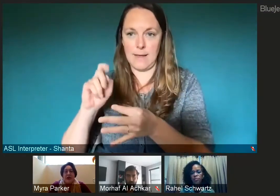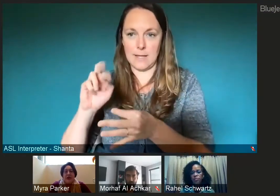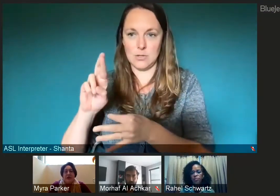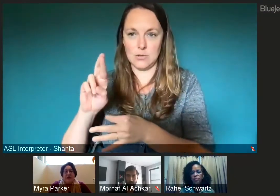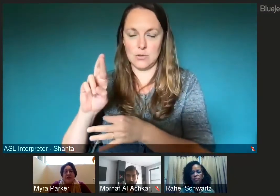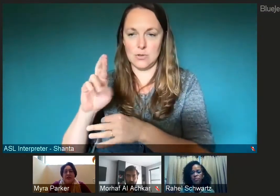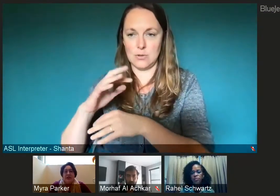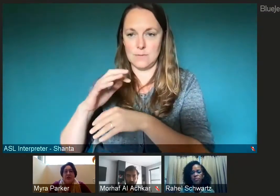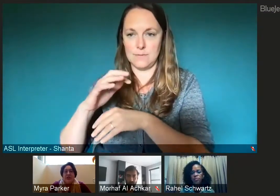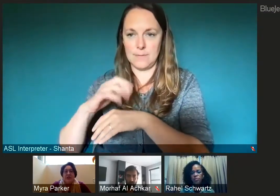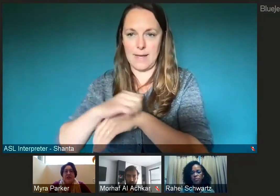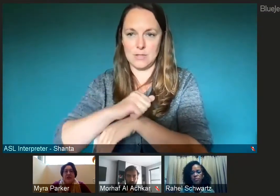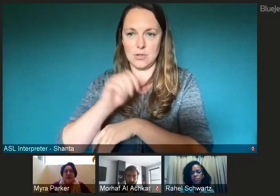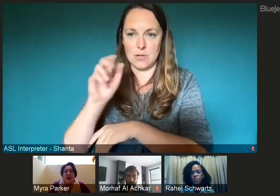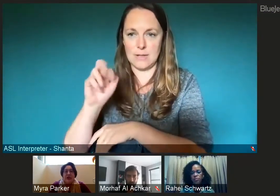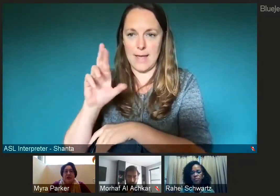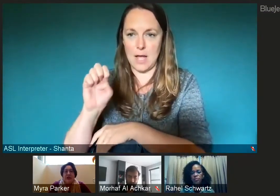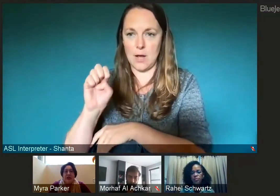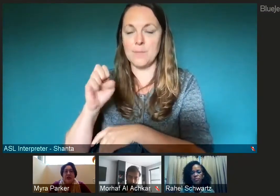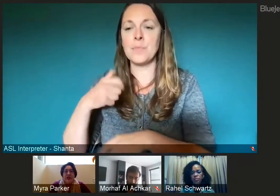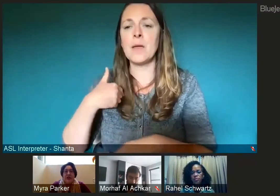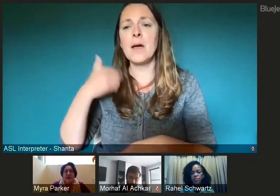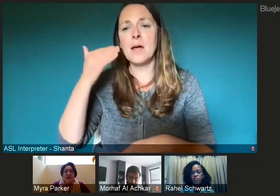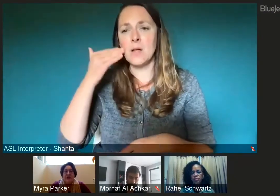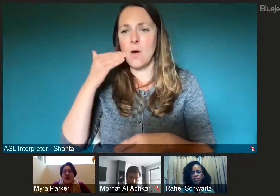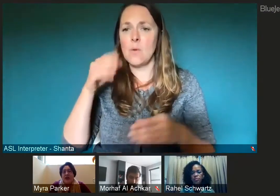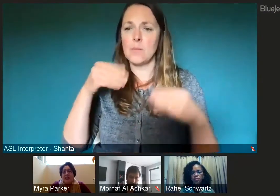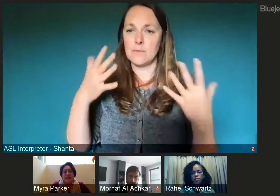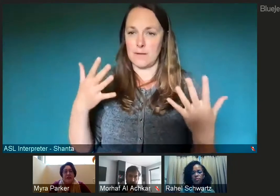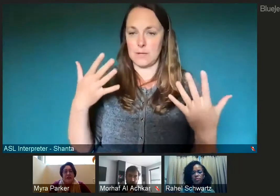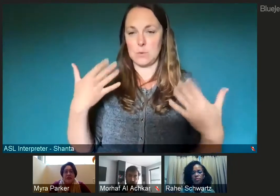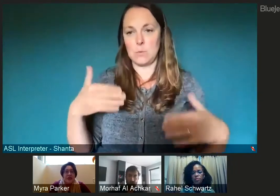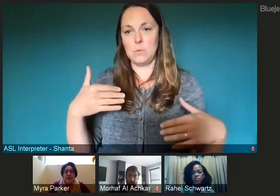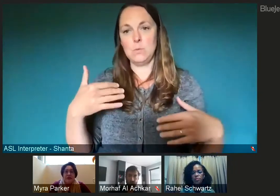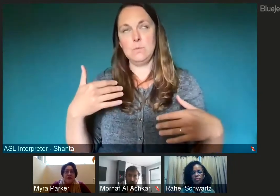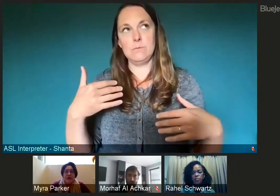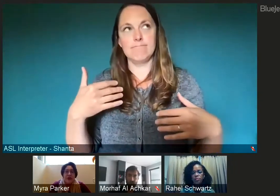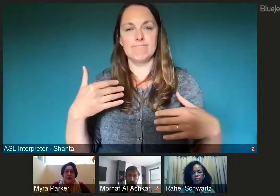lot about the intense pressures that providers are under from a variety of